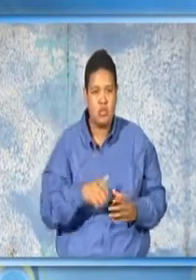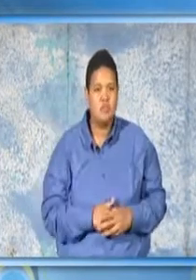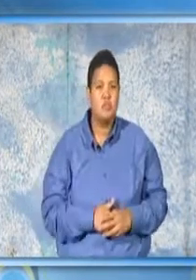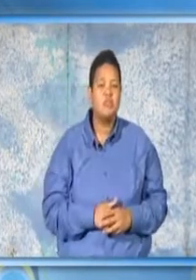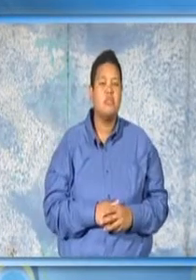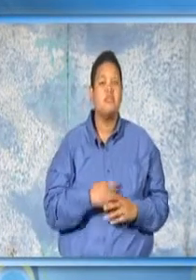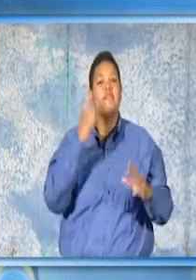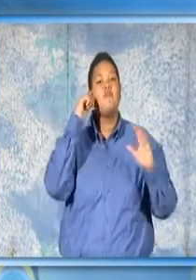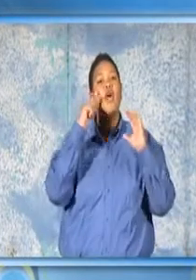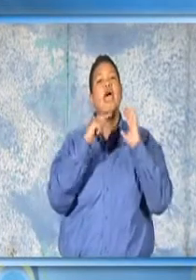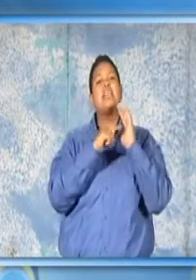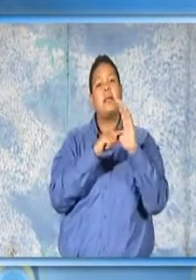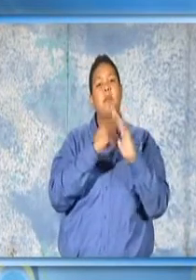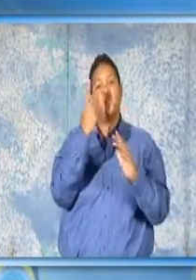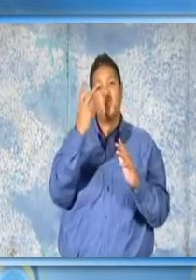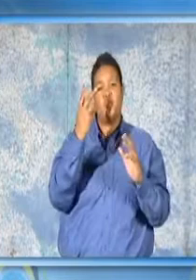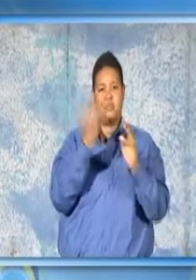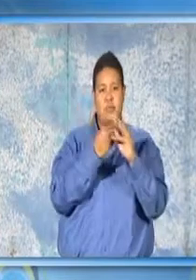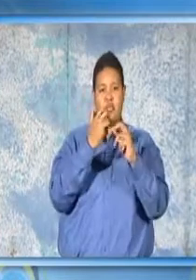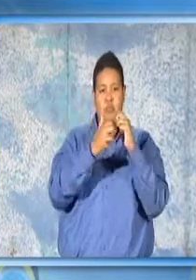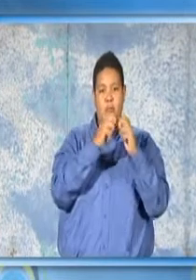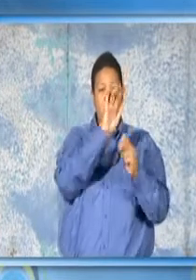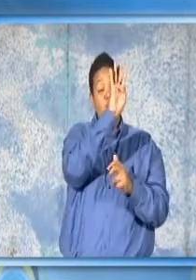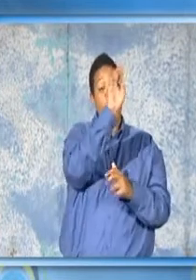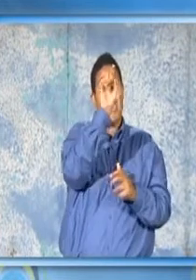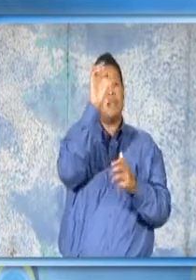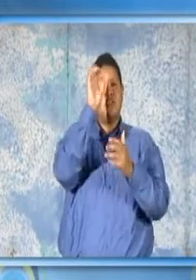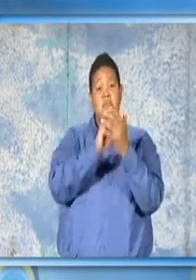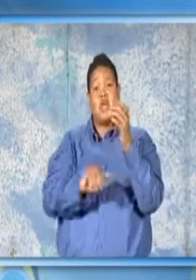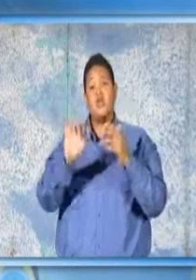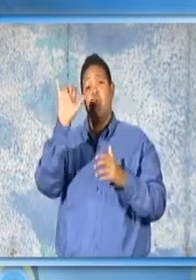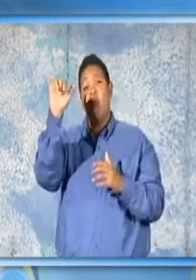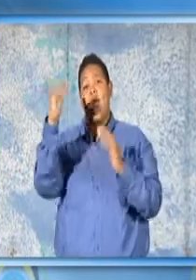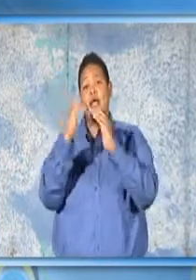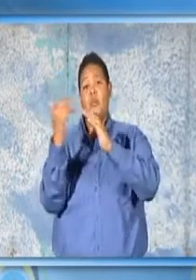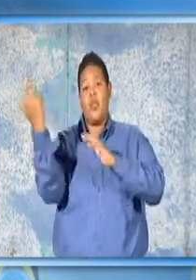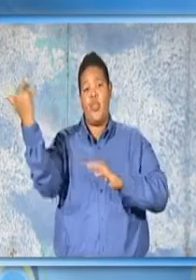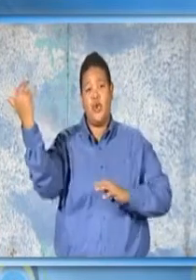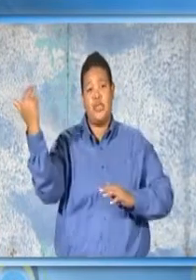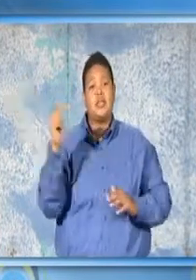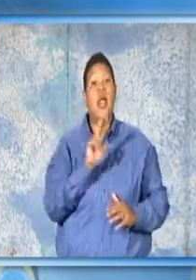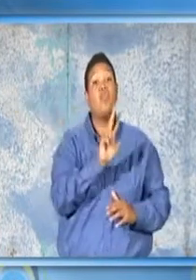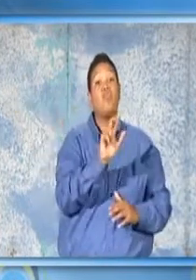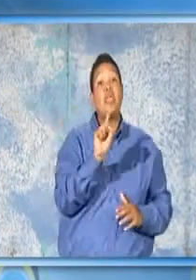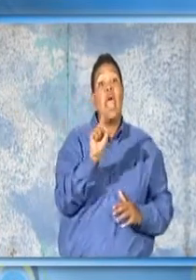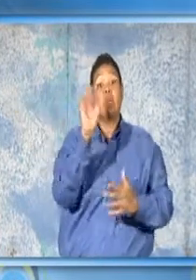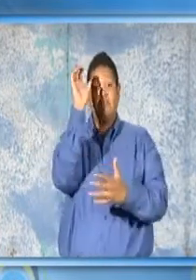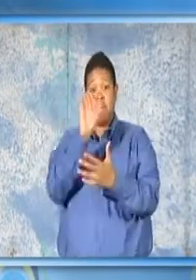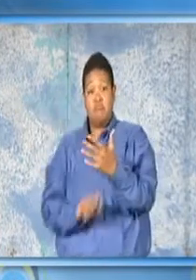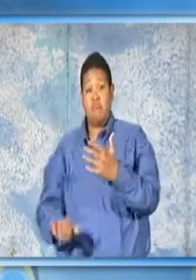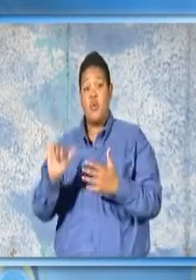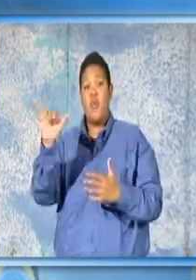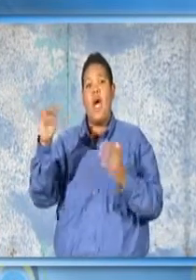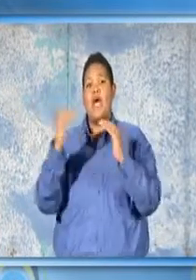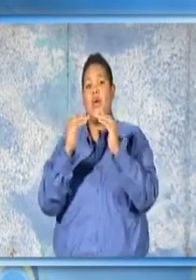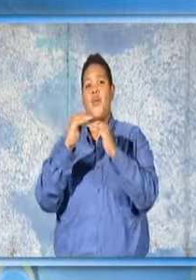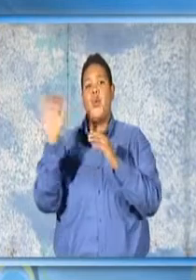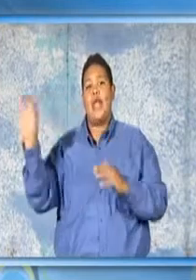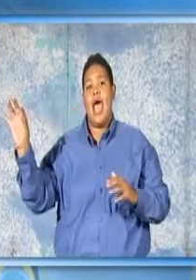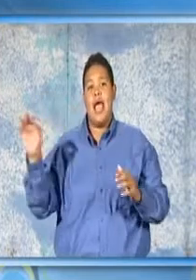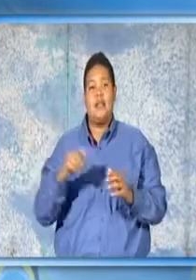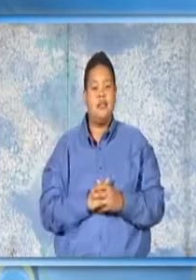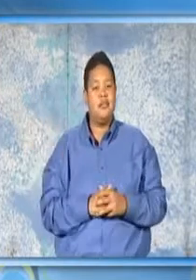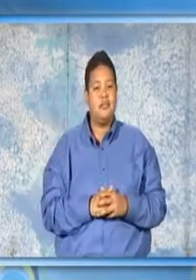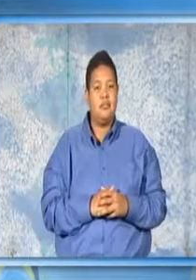Let us look at the two equations, 4x minus y equals 13 and 3x minus y equals 9.